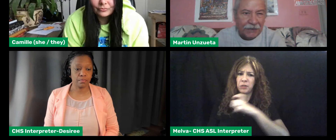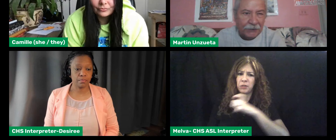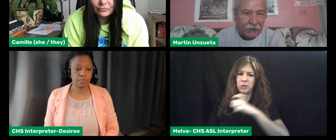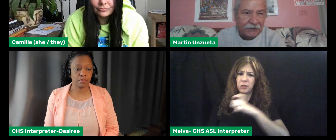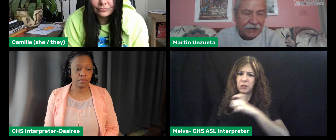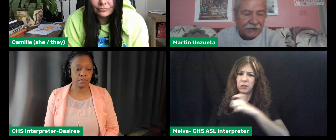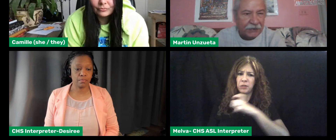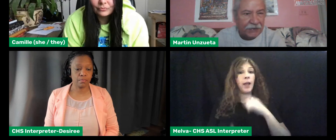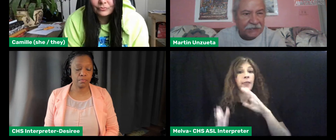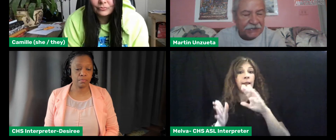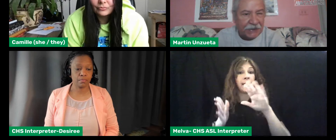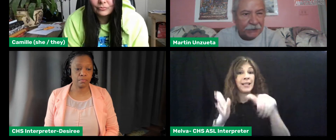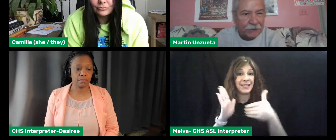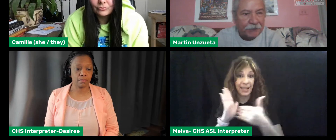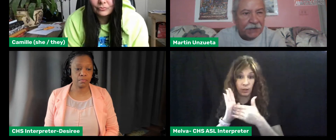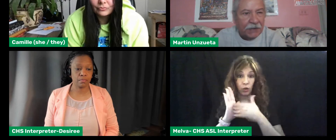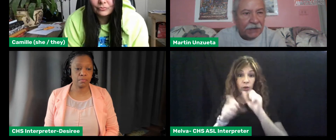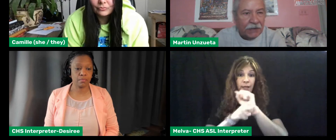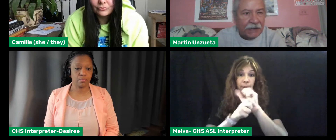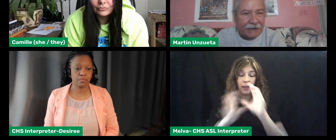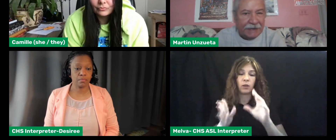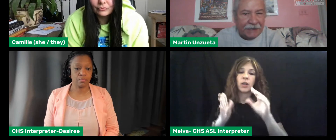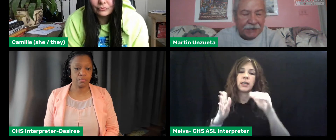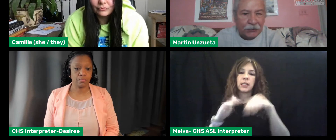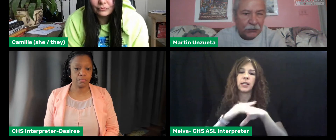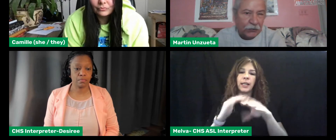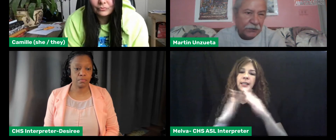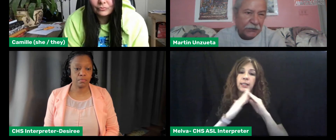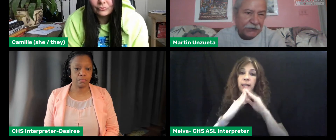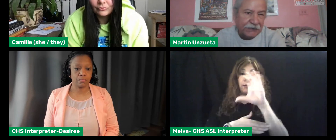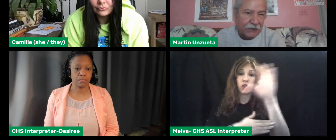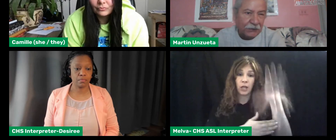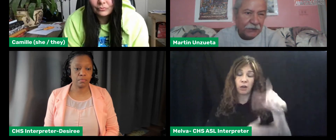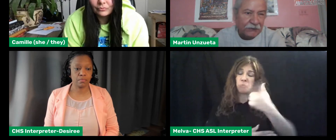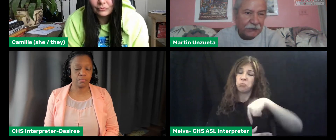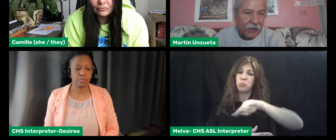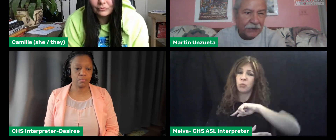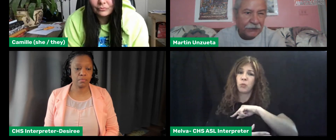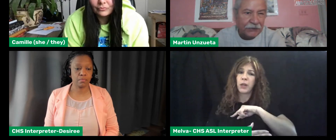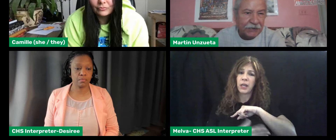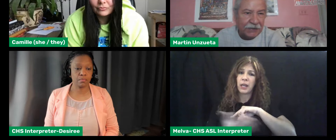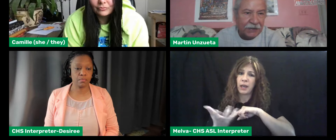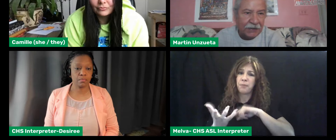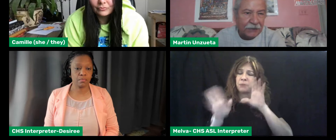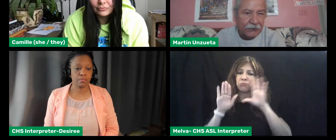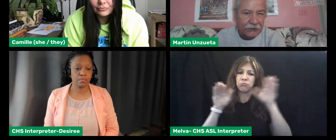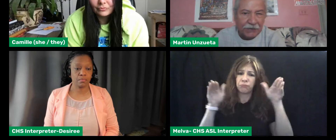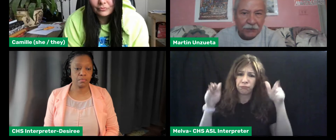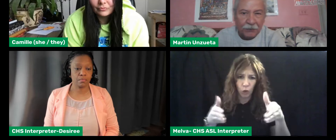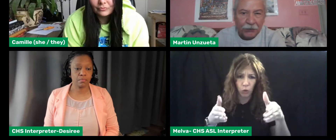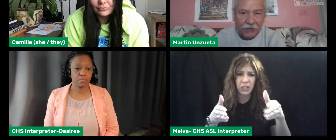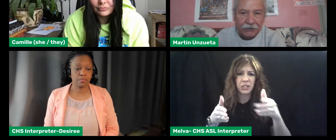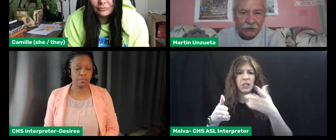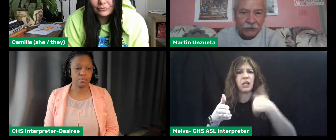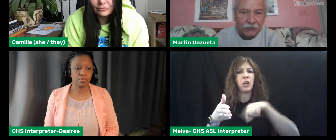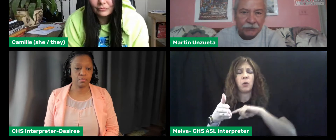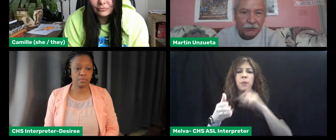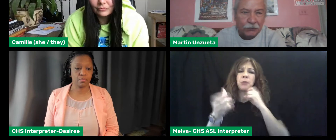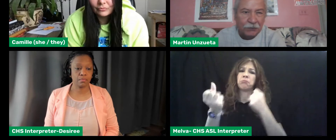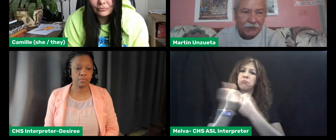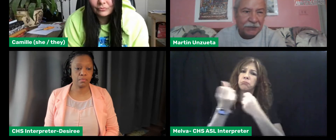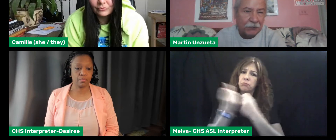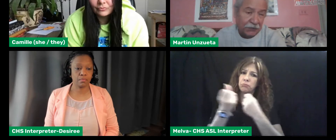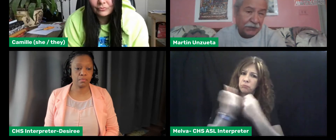de trabajadores en la ciudad de Chicago. Nosotros hemos estado enfocados y hemos estado